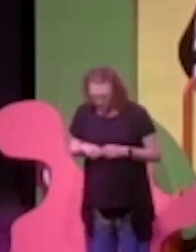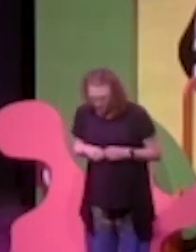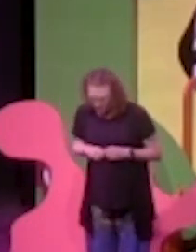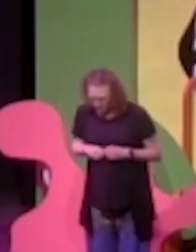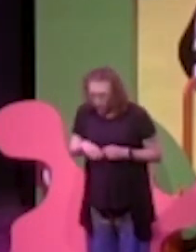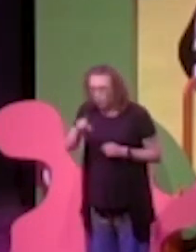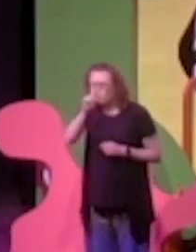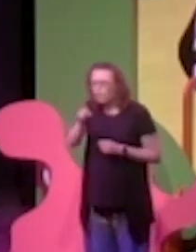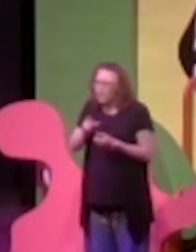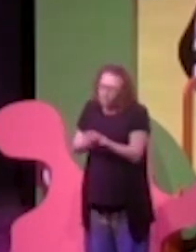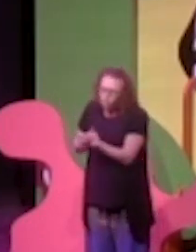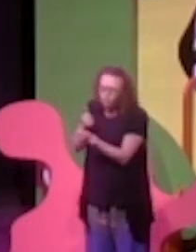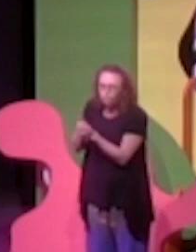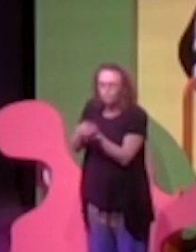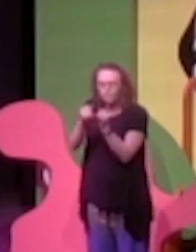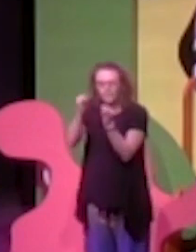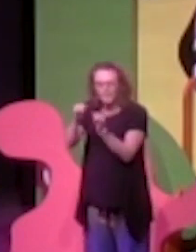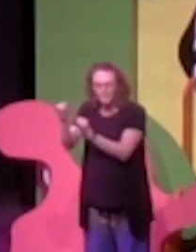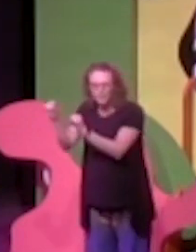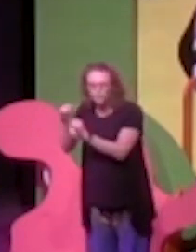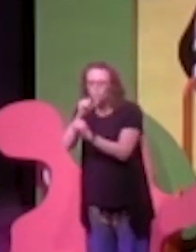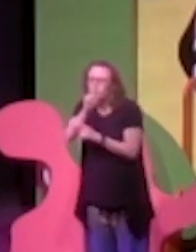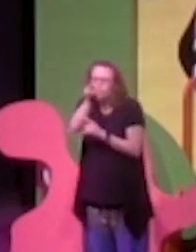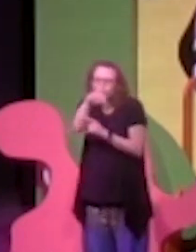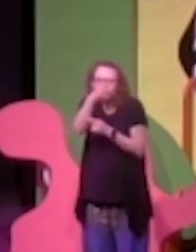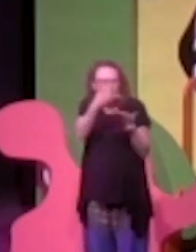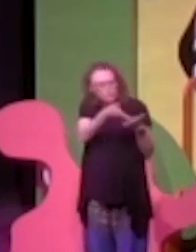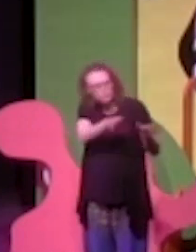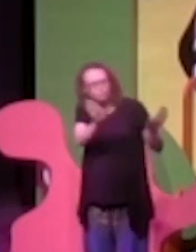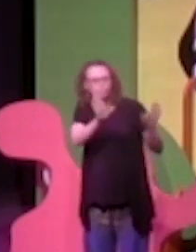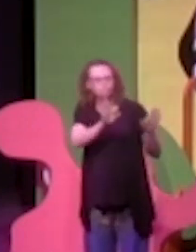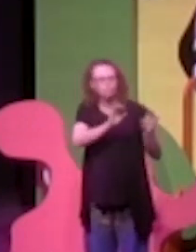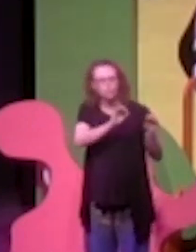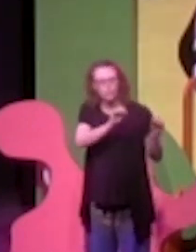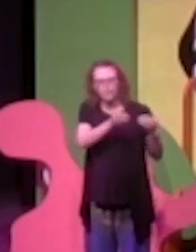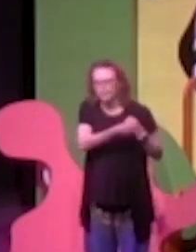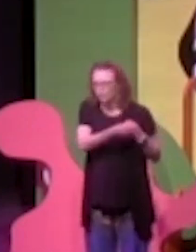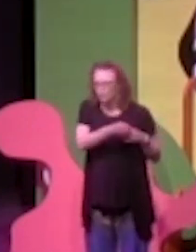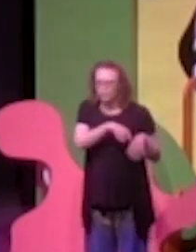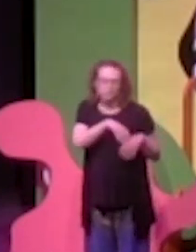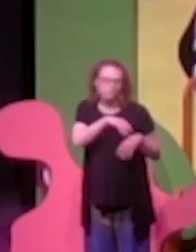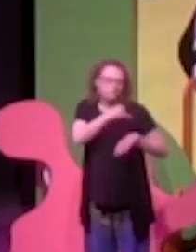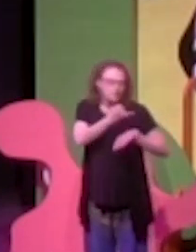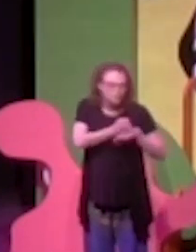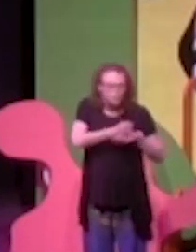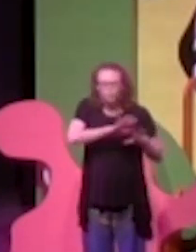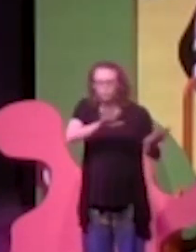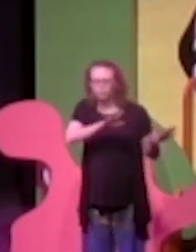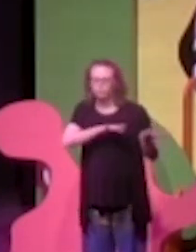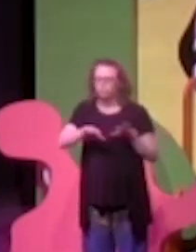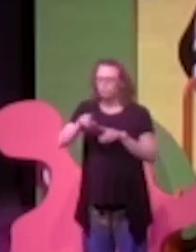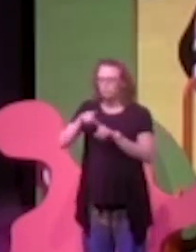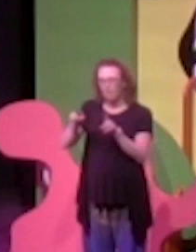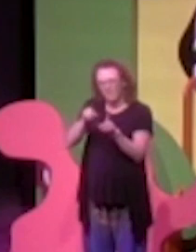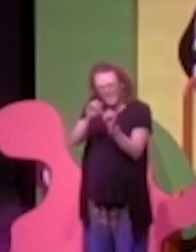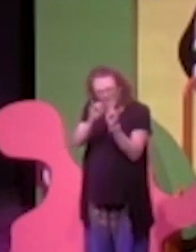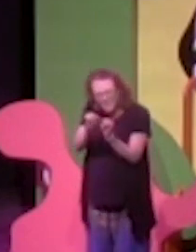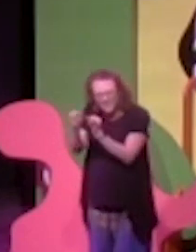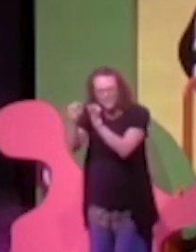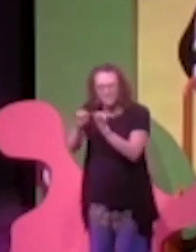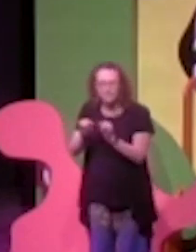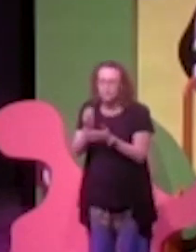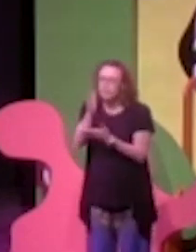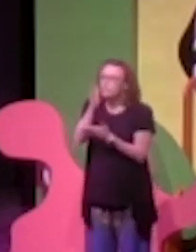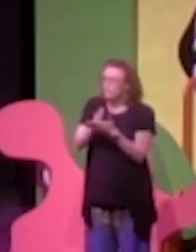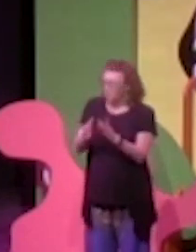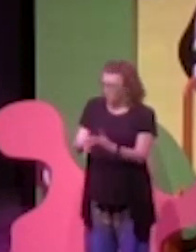just institutions, knowing that there's a history that has sort of led us to this, some of which is related to the culture wars and the fear